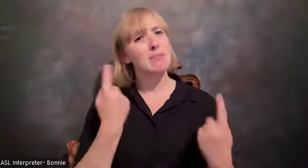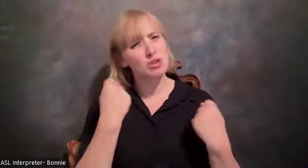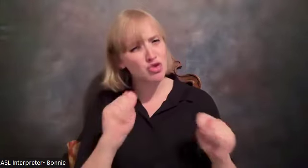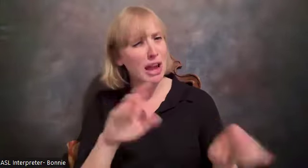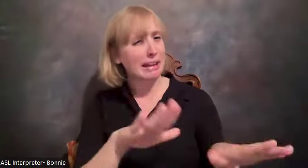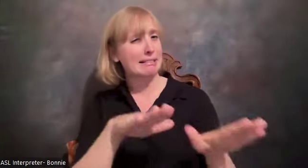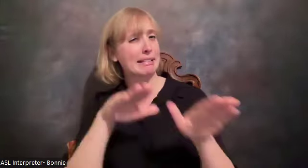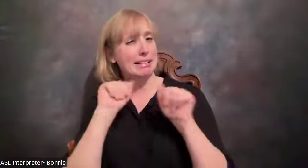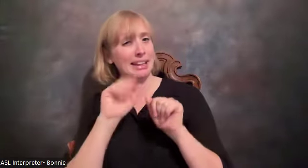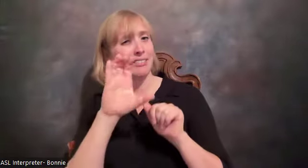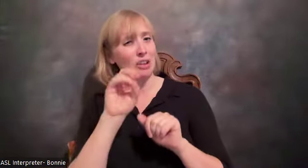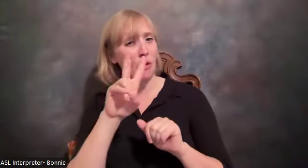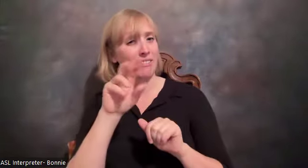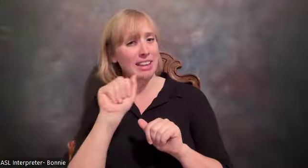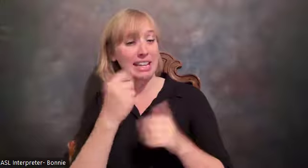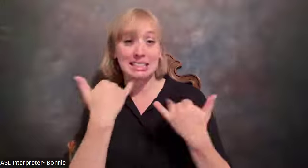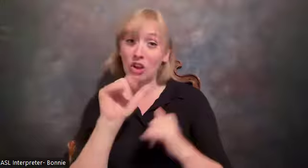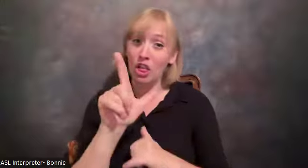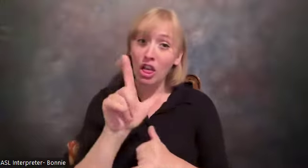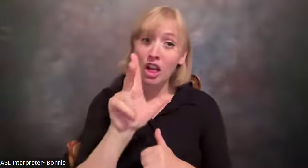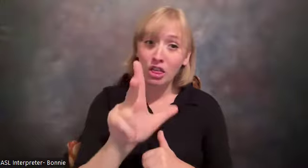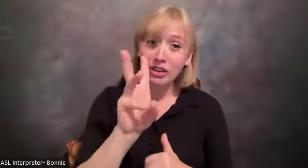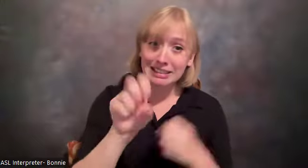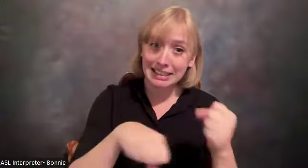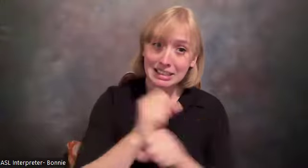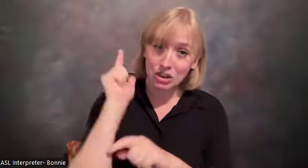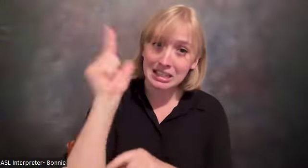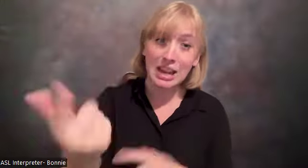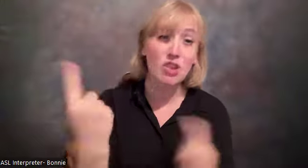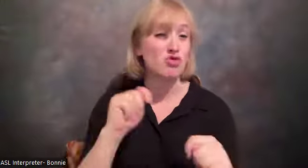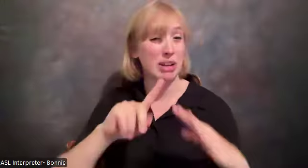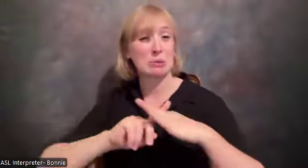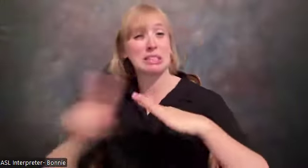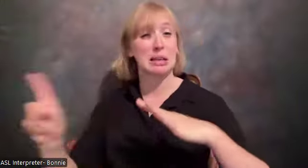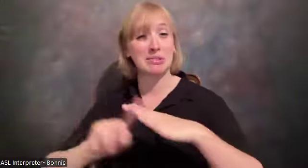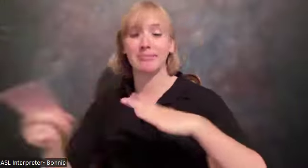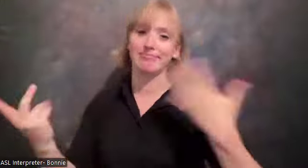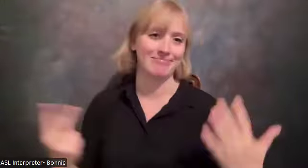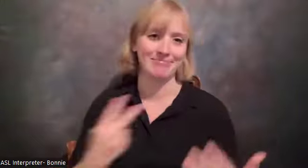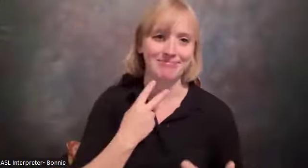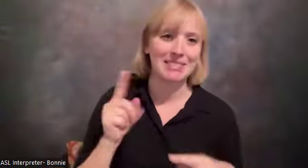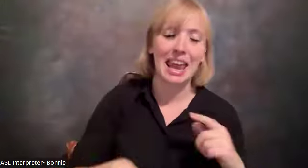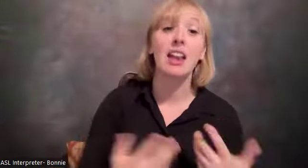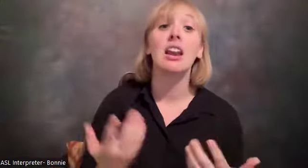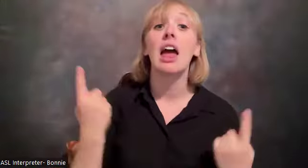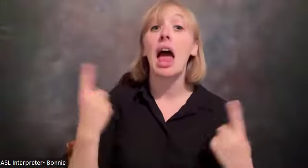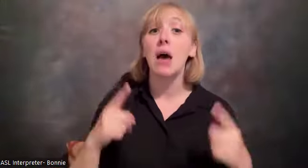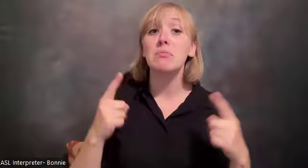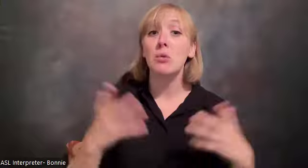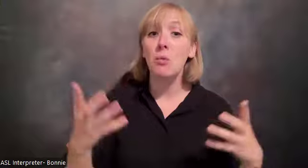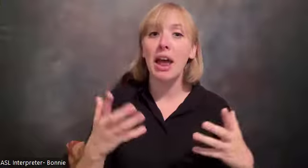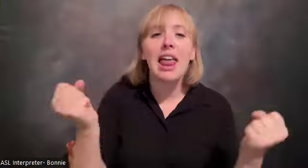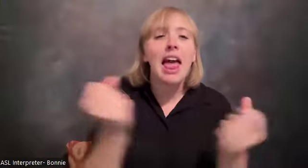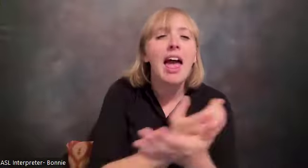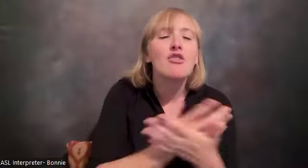now 36 years later. I'm trying to get out, but so much stuff has happened. And you know what actually happened? Everything